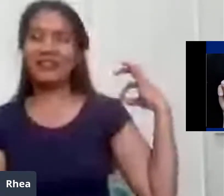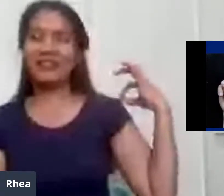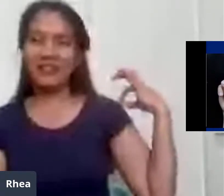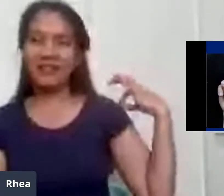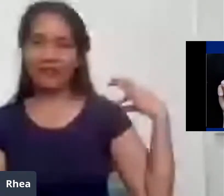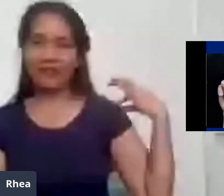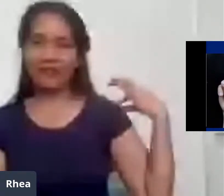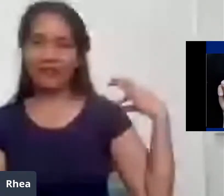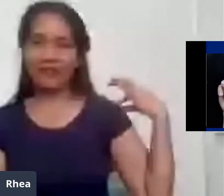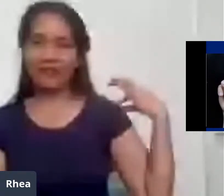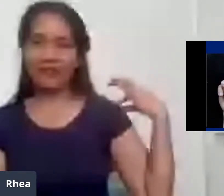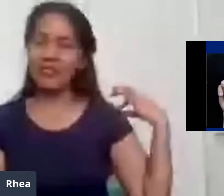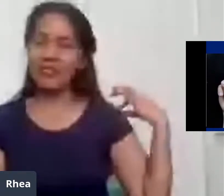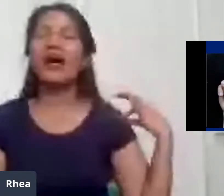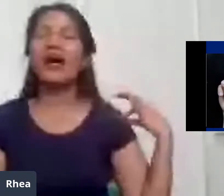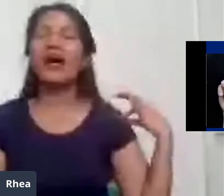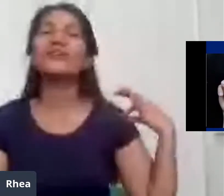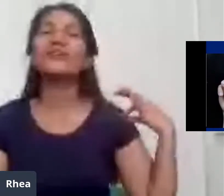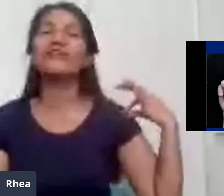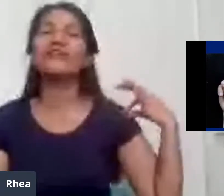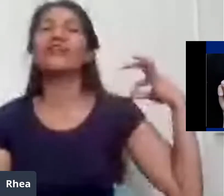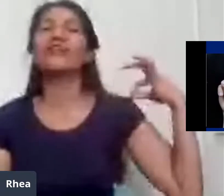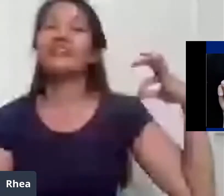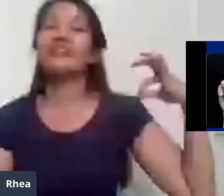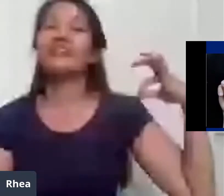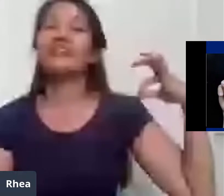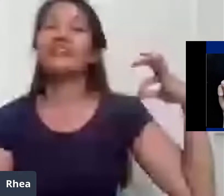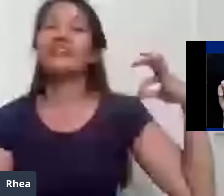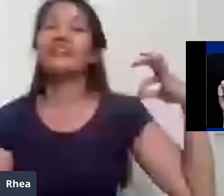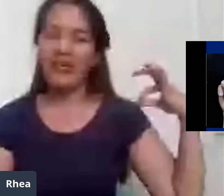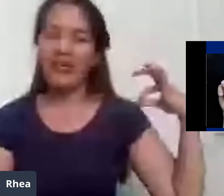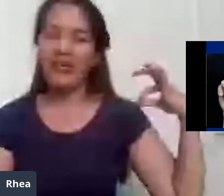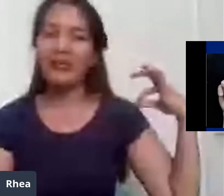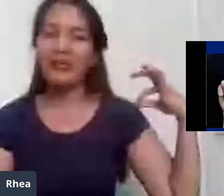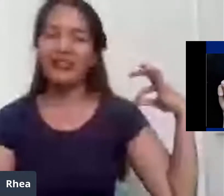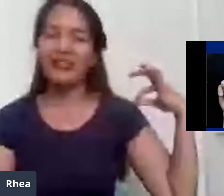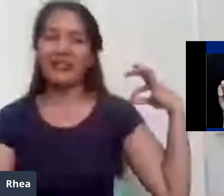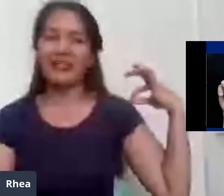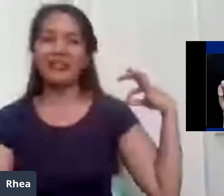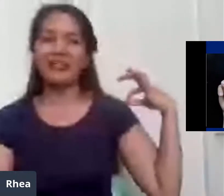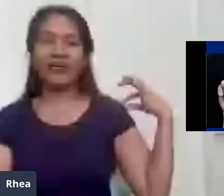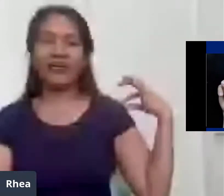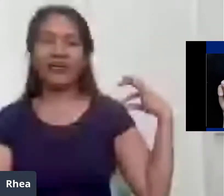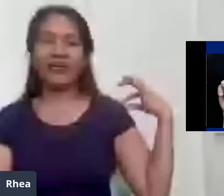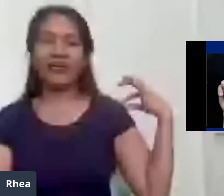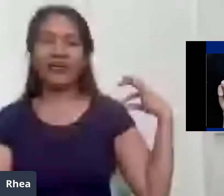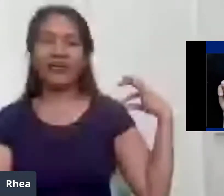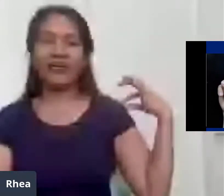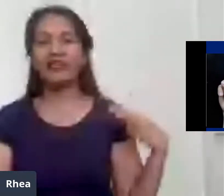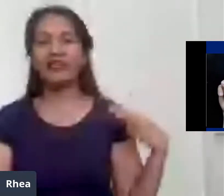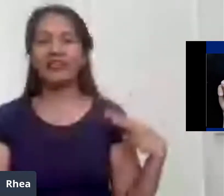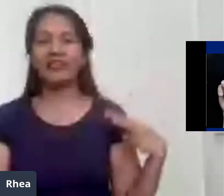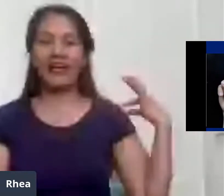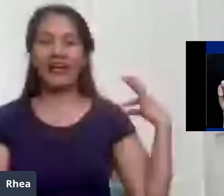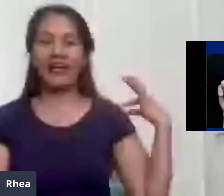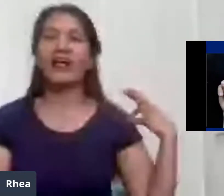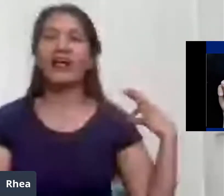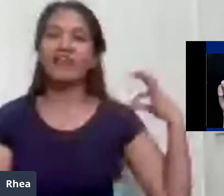uh, sleeve, and you would say, I would volunteer helping the other